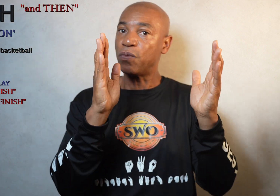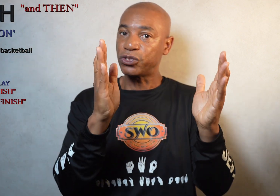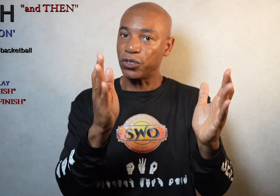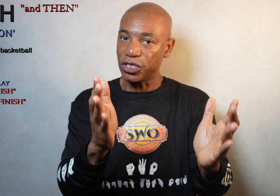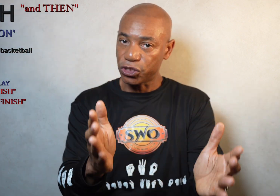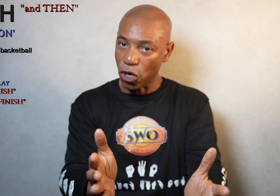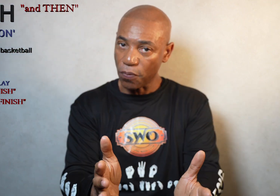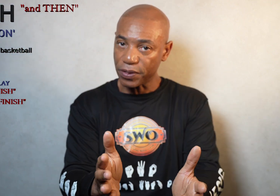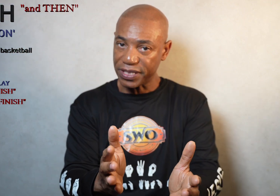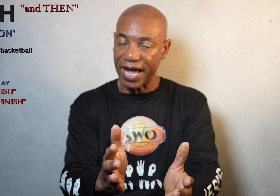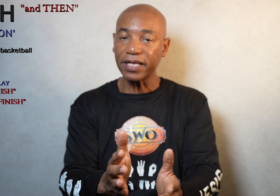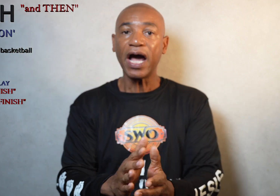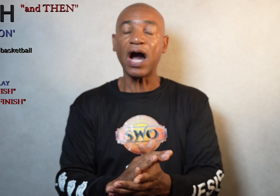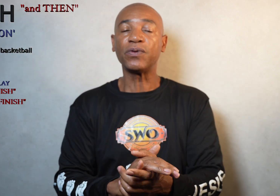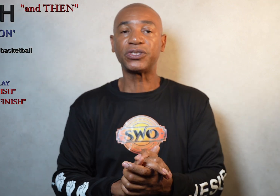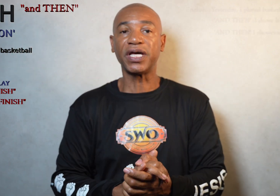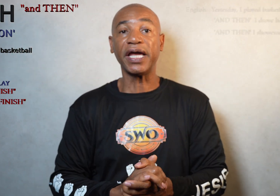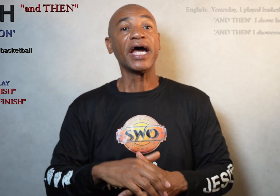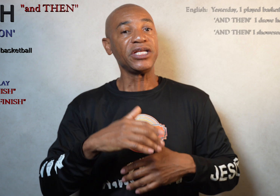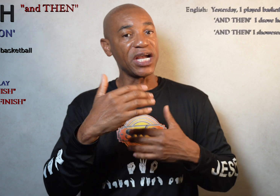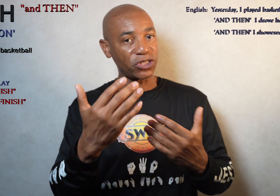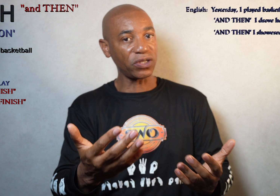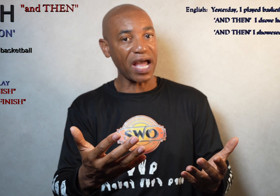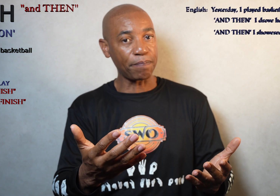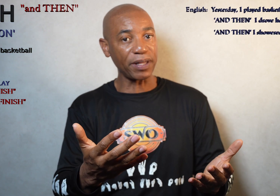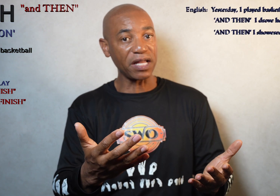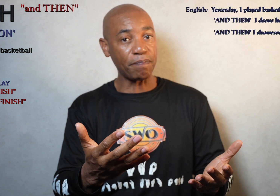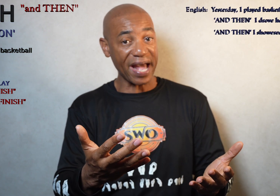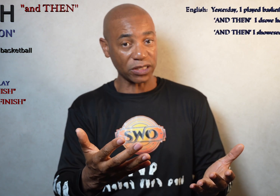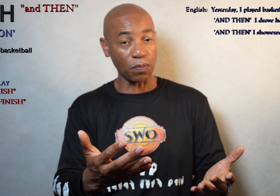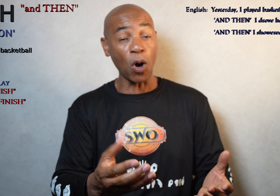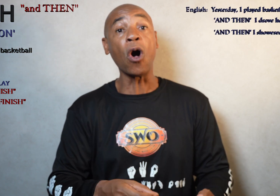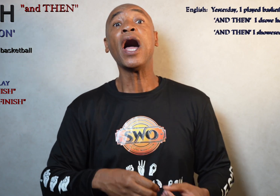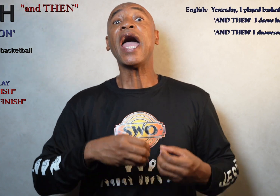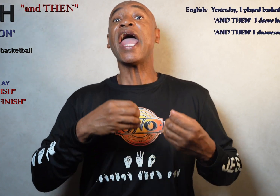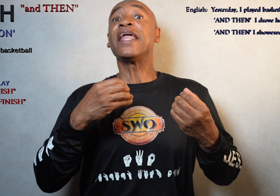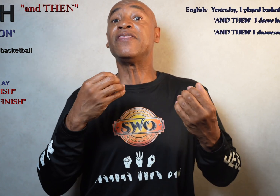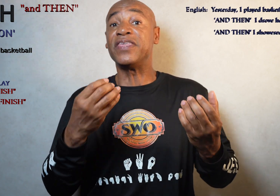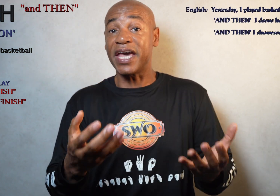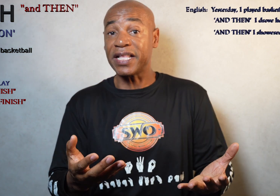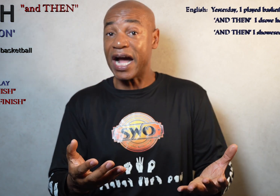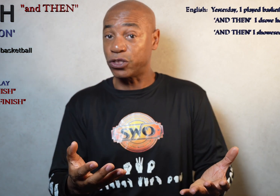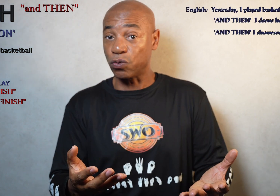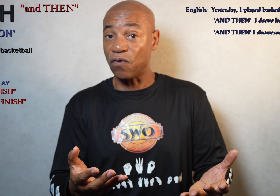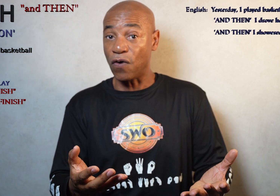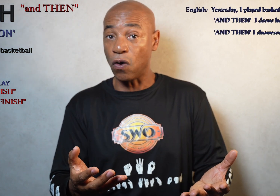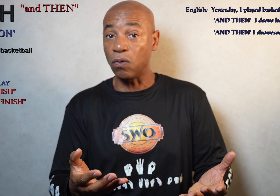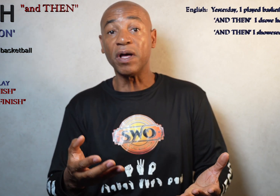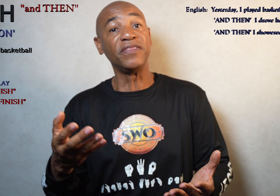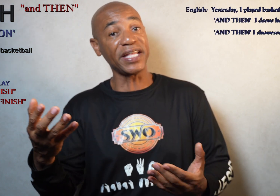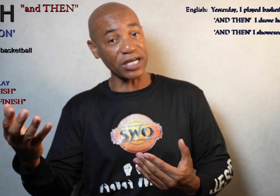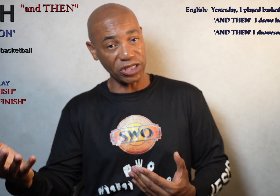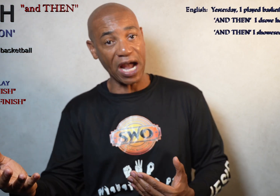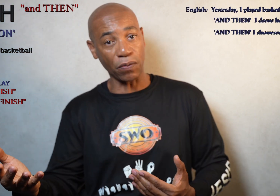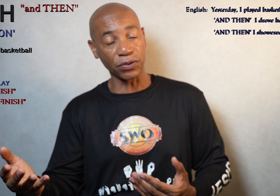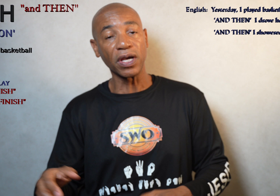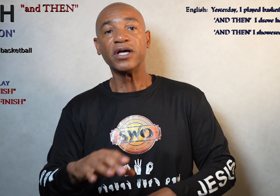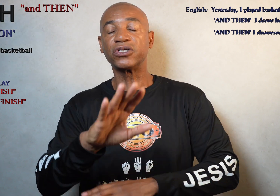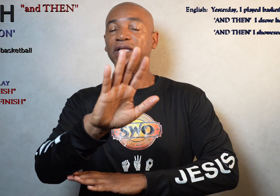were to interpret that, I would say, yesterday I played basketball, and then I drove home, then I showered. So let